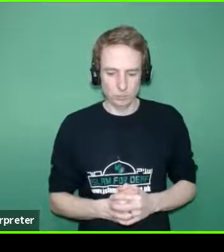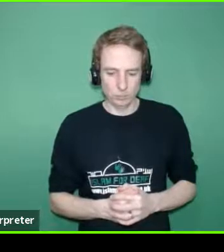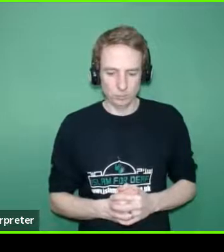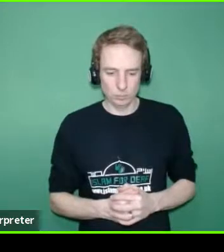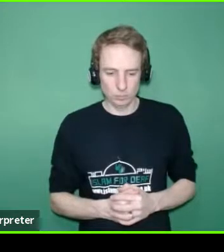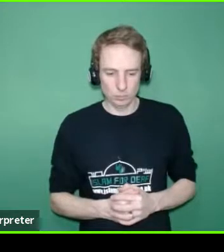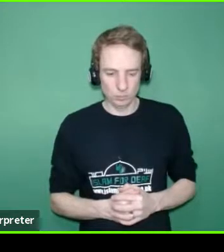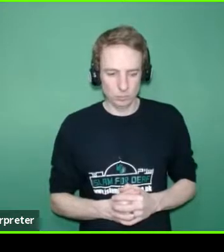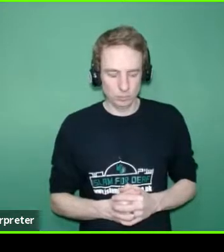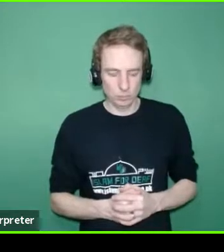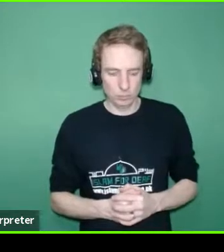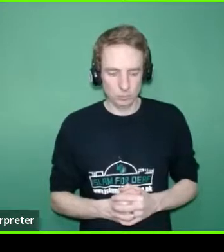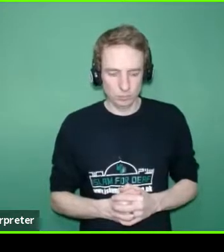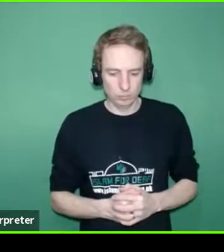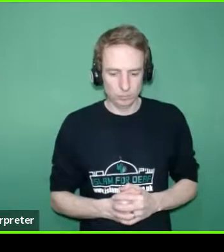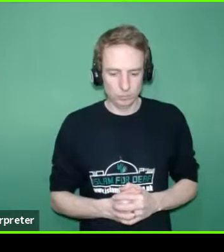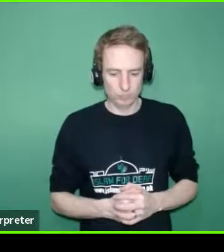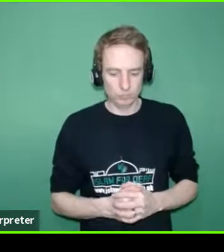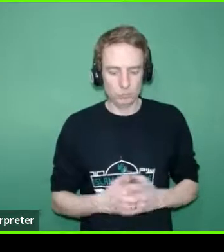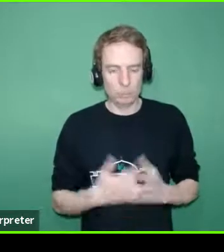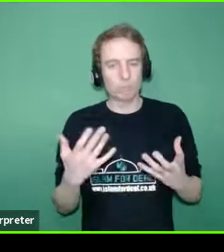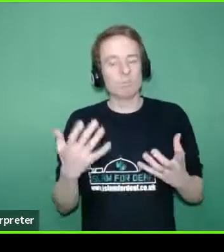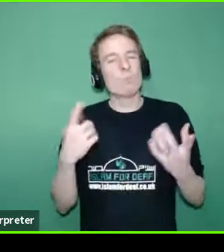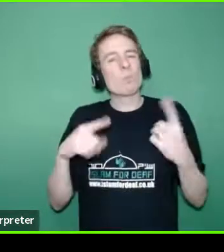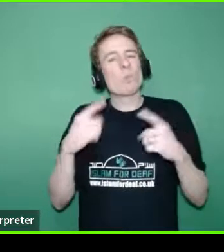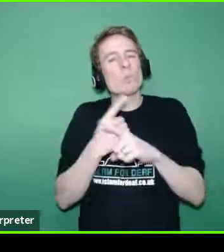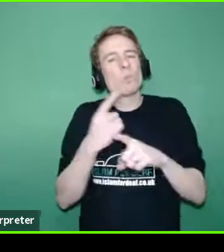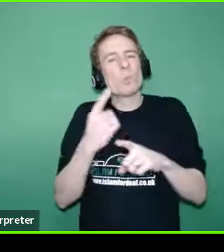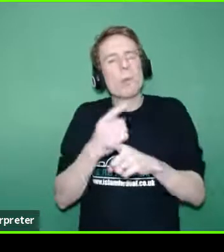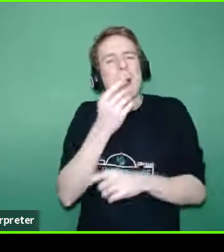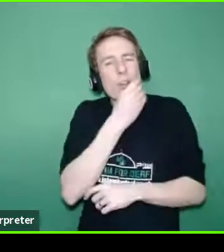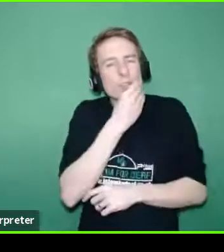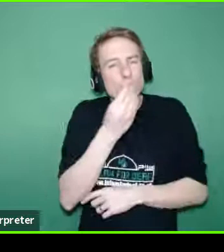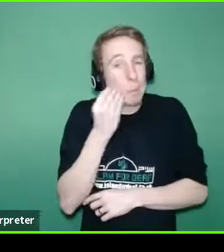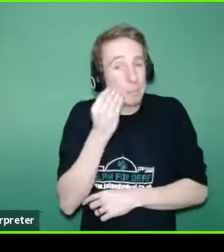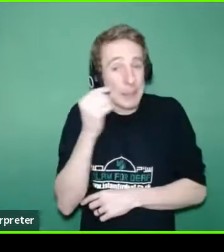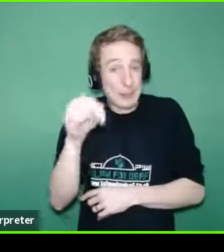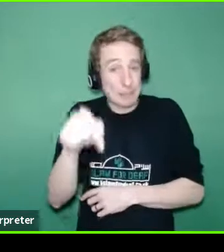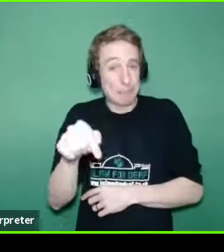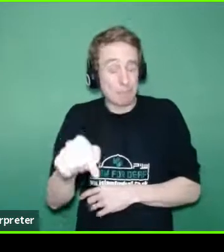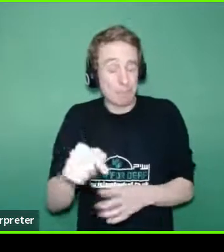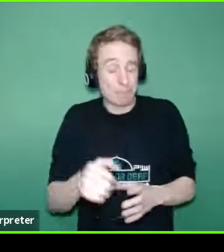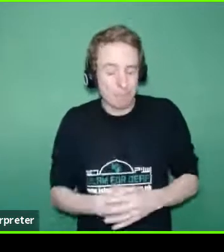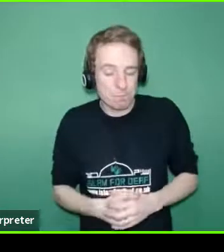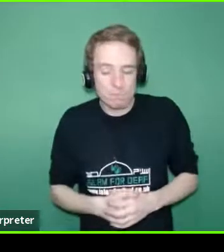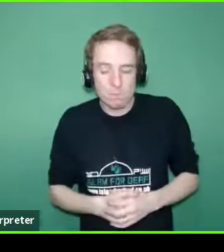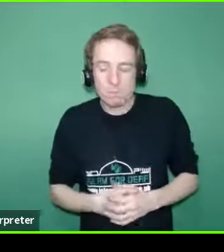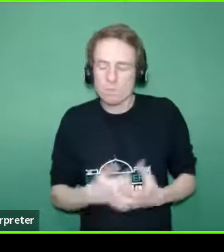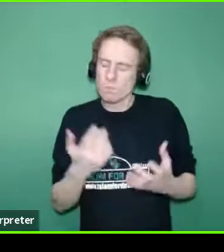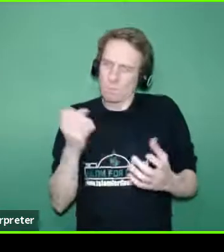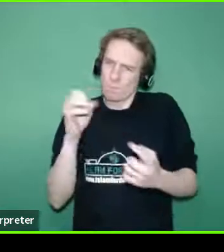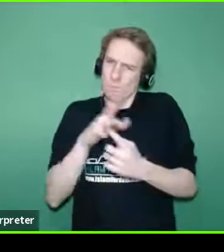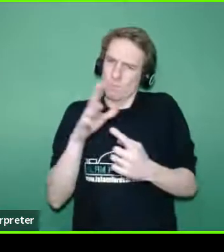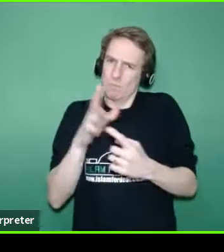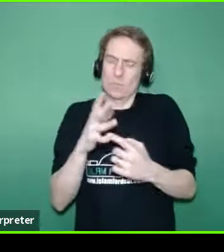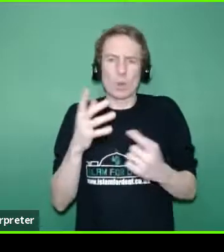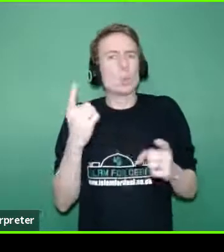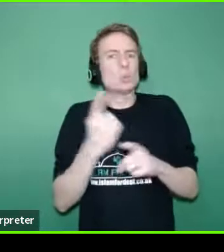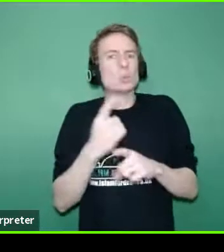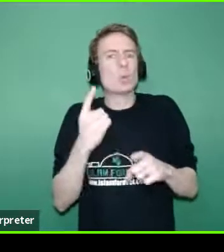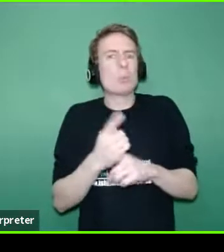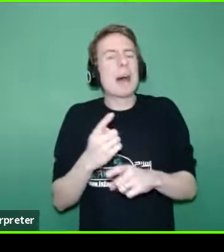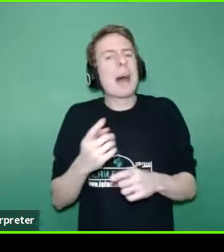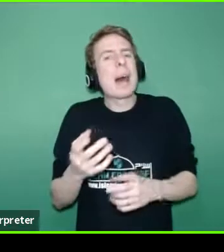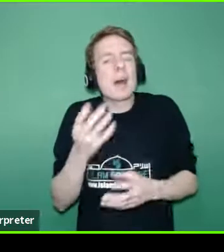And when we talk about the month of Ramadan, a necessity is that we talk about fasting due to the fasting